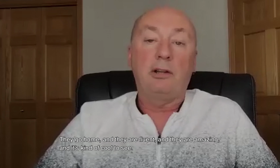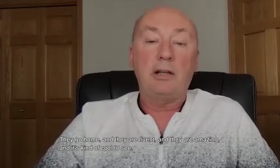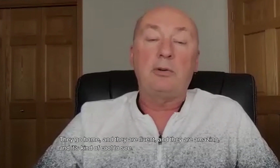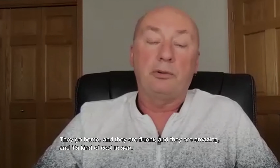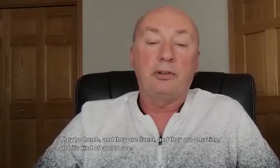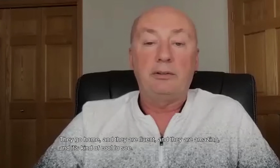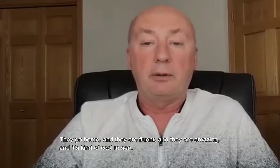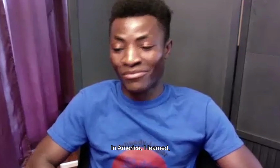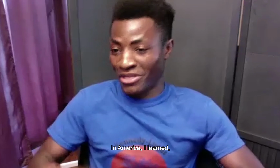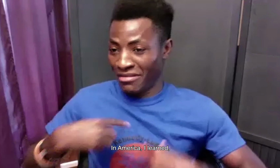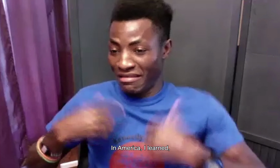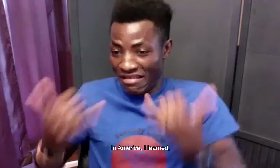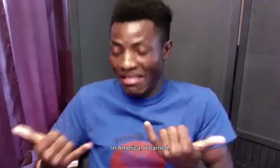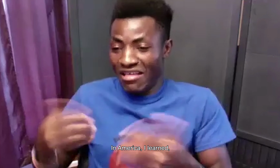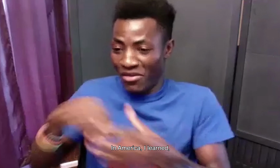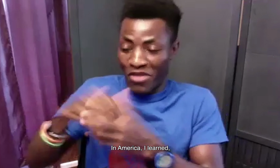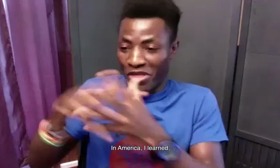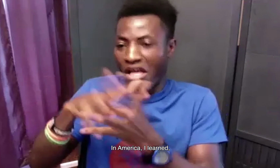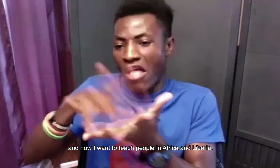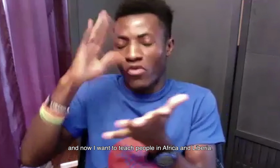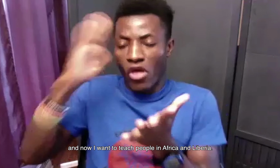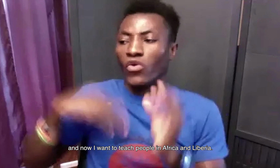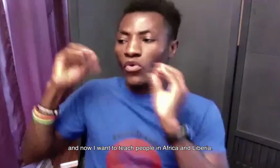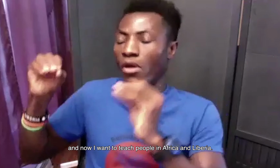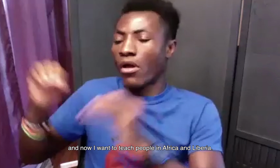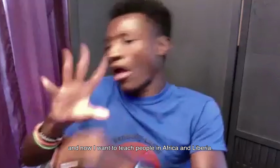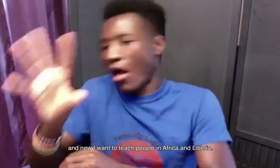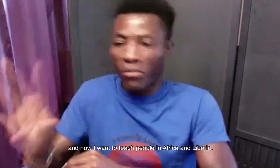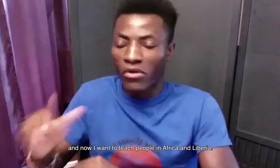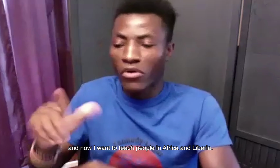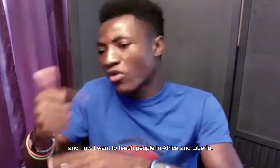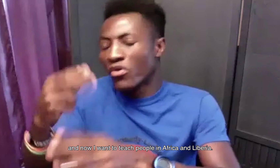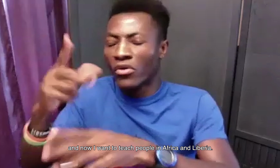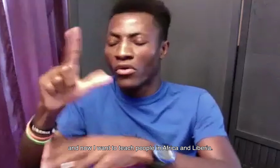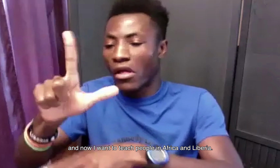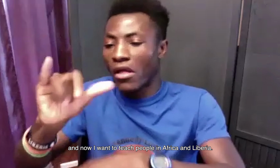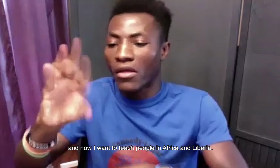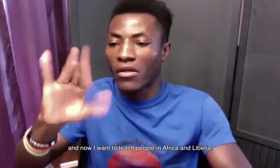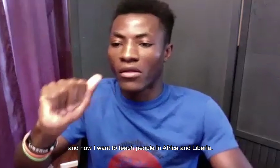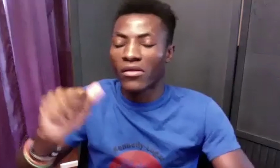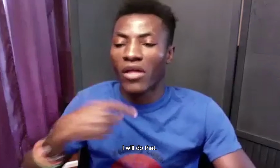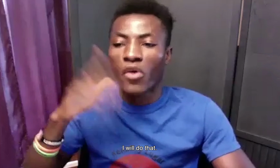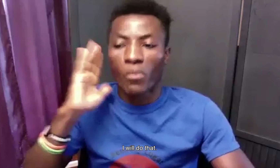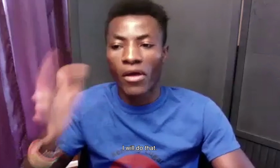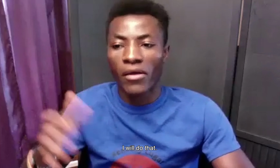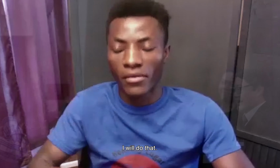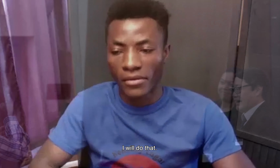It's been a cool scene. In America, I learned. And now I want to teach people in Africa and Liberia. I will do that.